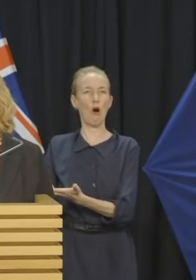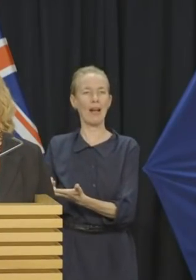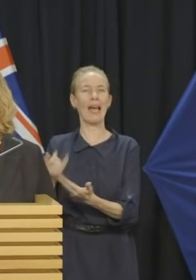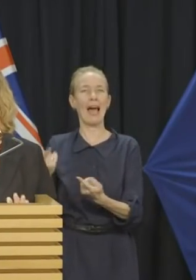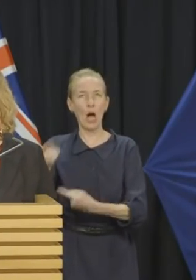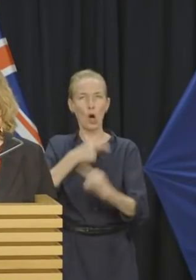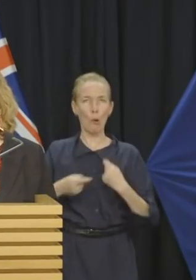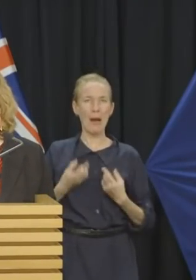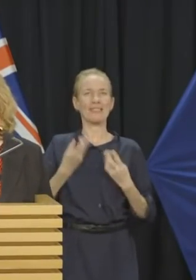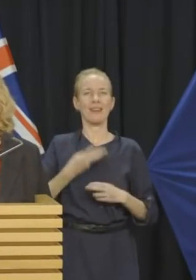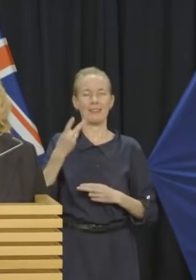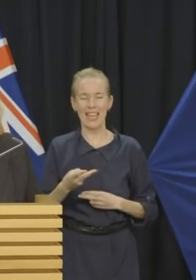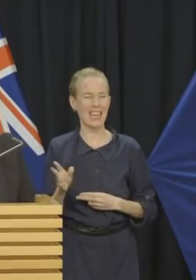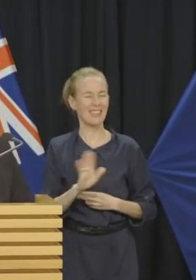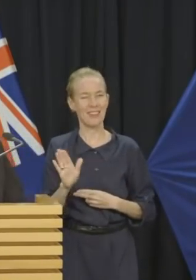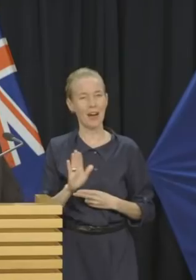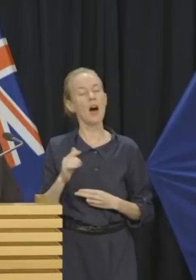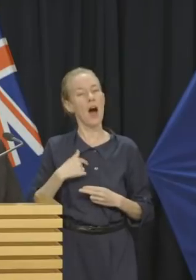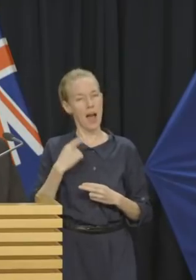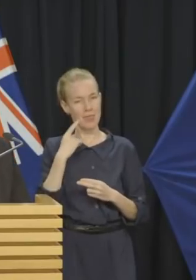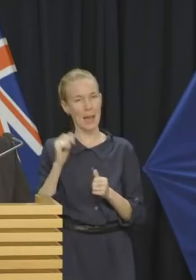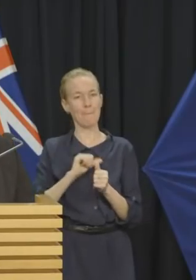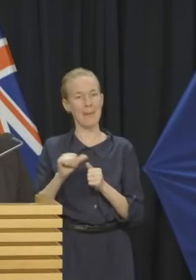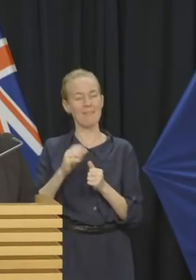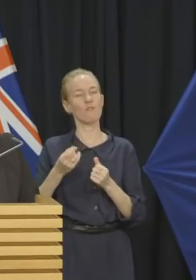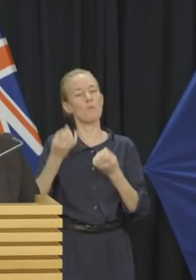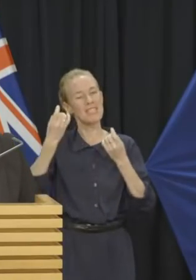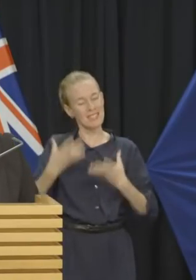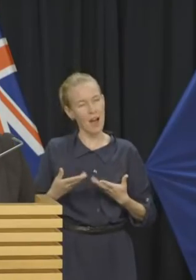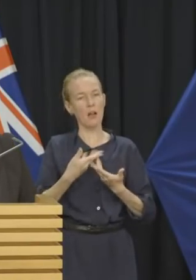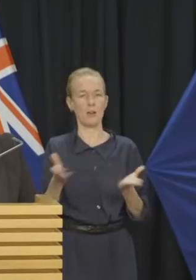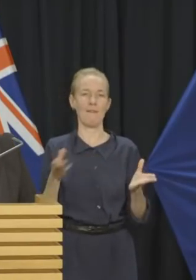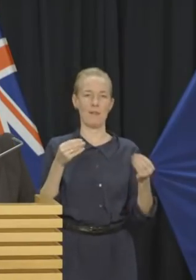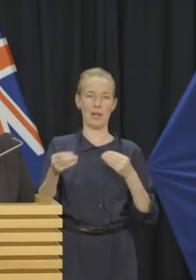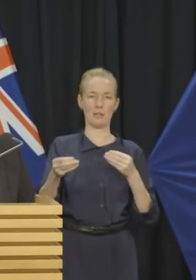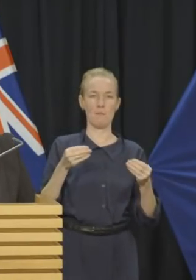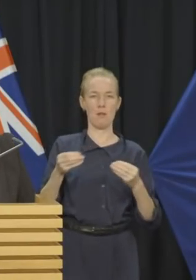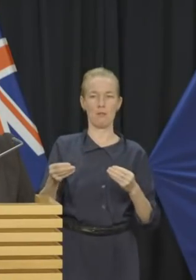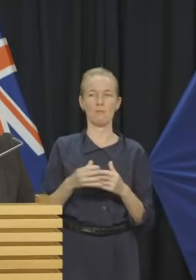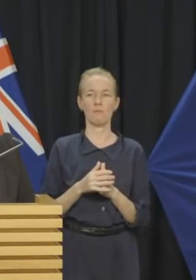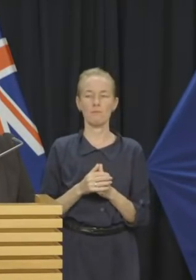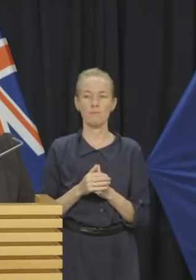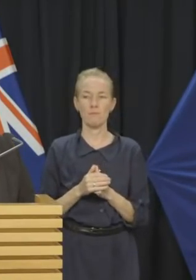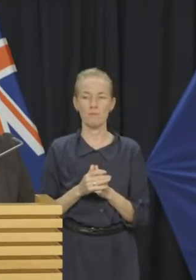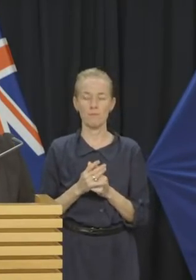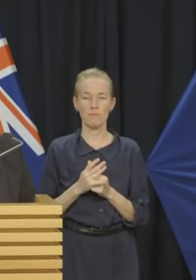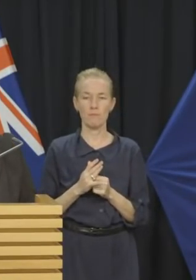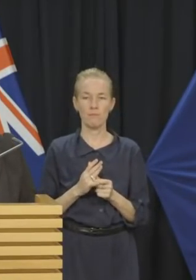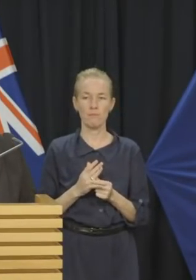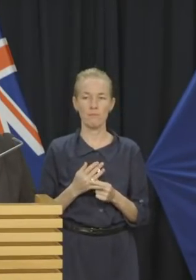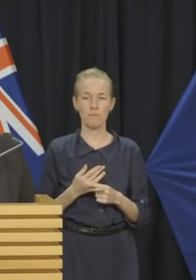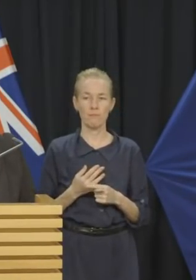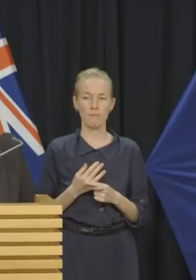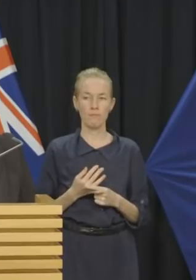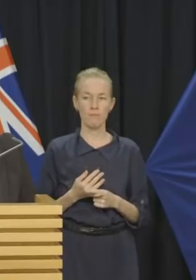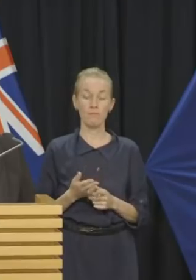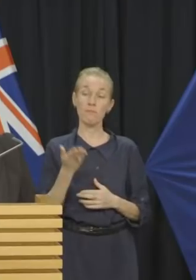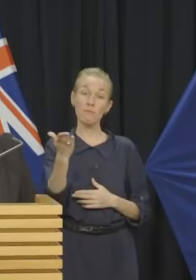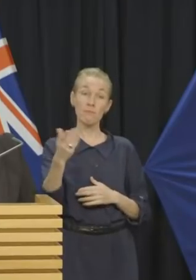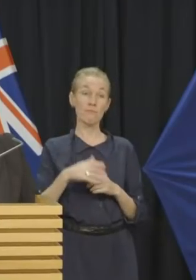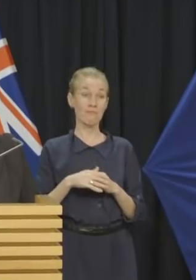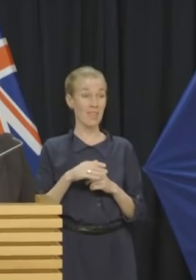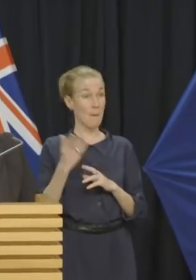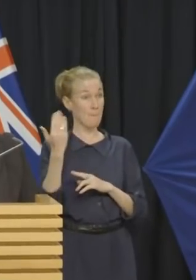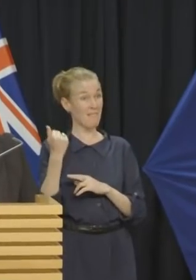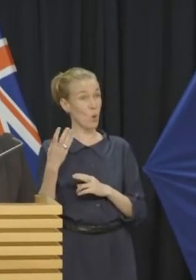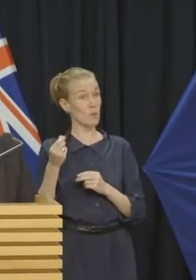approach we have and that we have set aside the money for it. Did the legal threat from people in the UK come and factor into your decision into this regime?